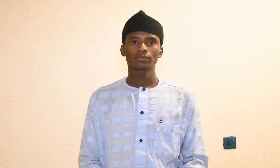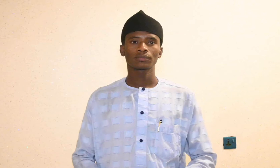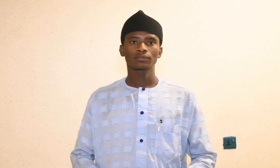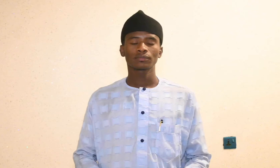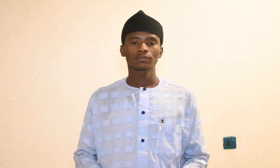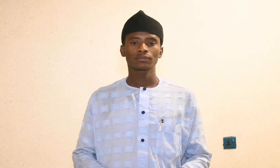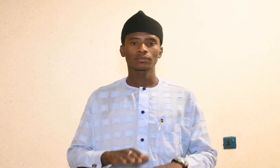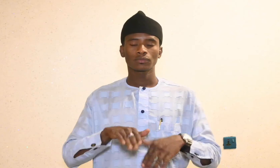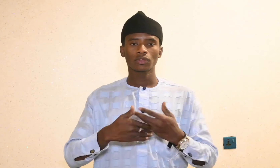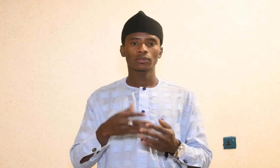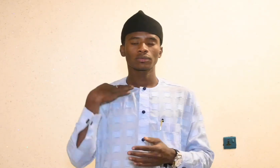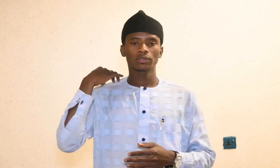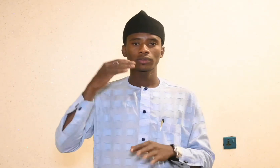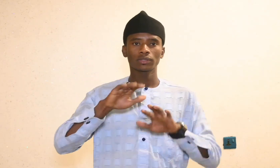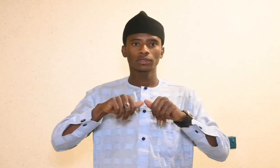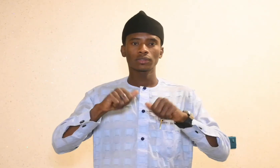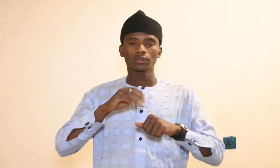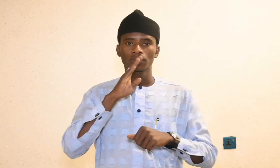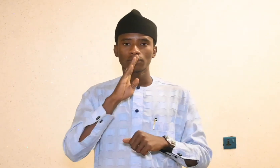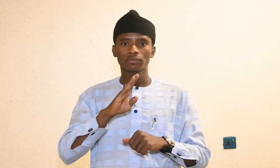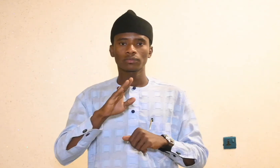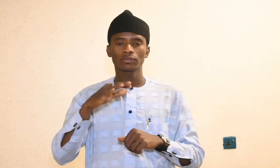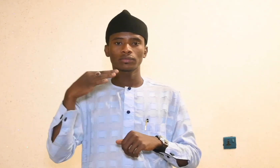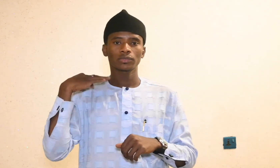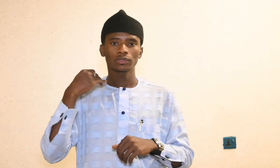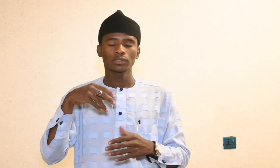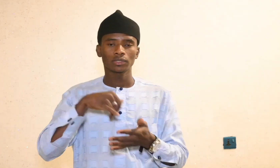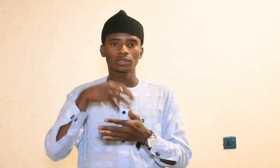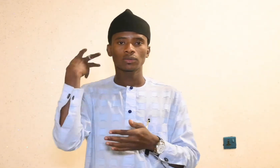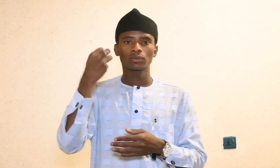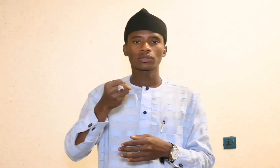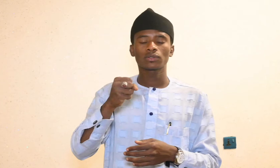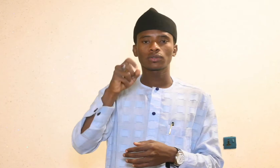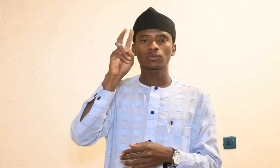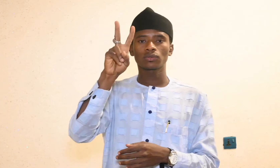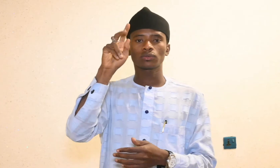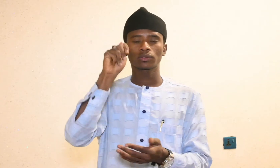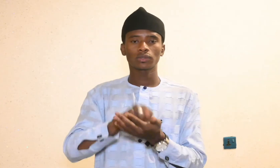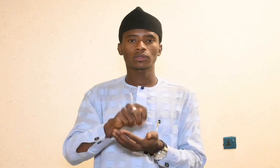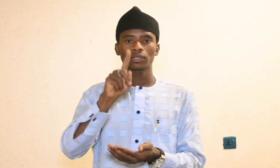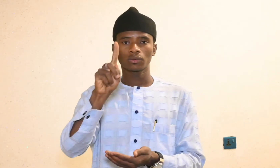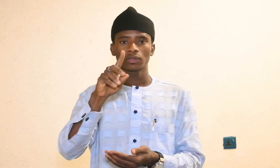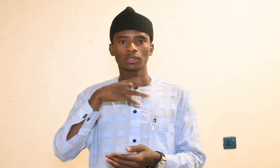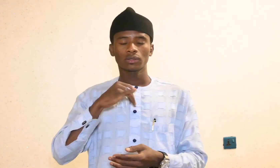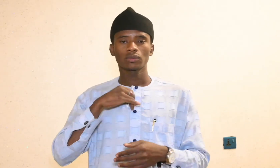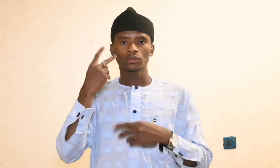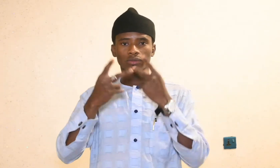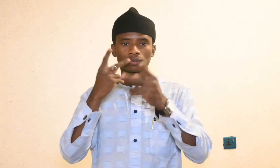How to volunteer with an NGO. It was 2001. My supervisor did not want me to do the